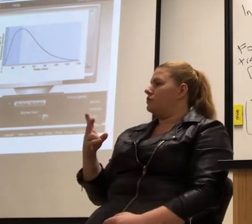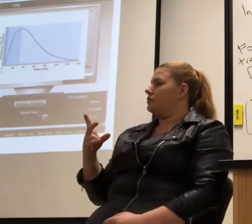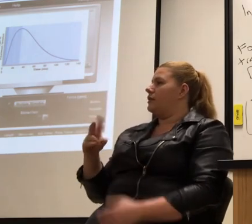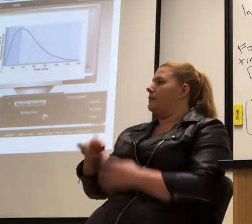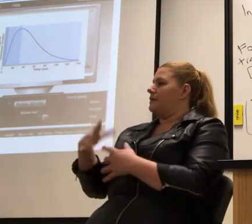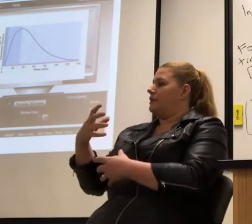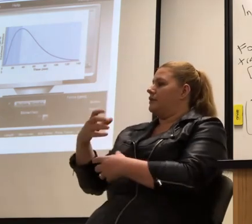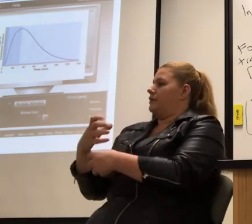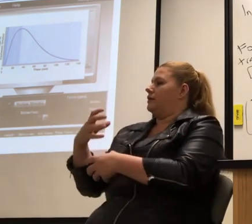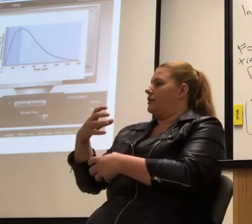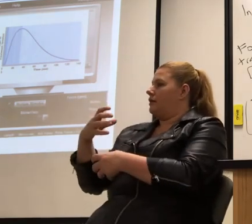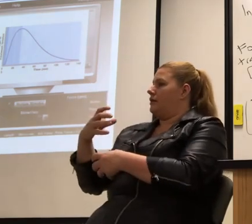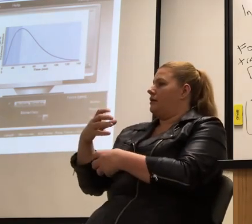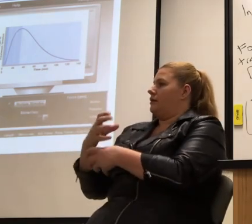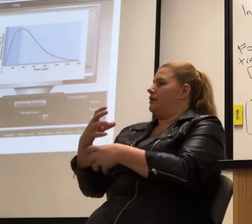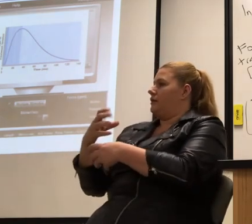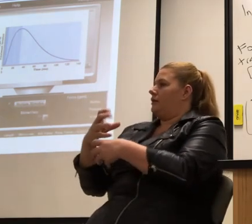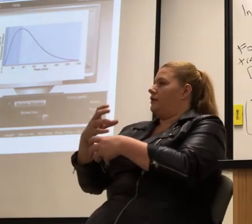shortening.